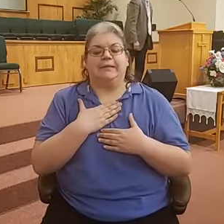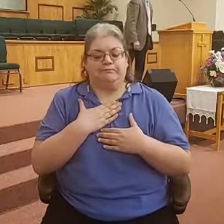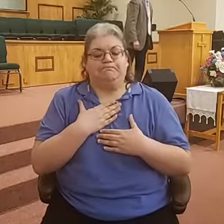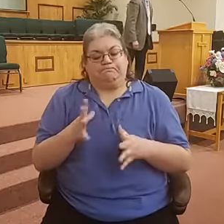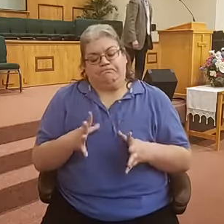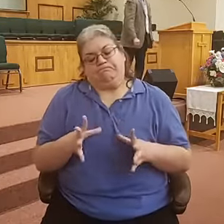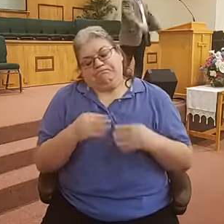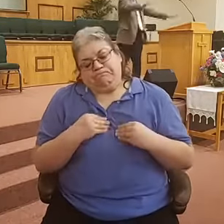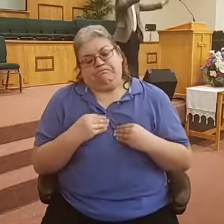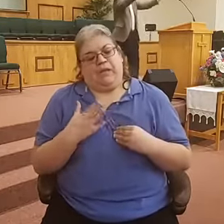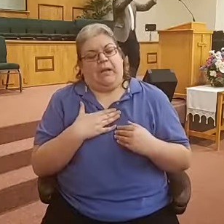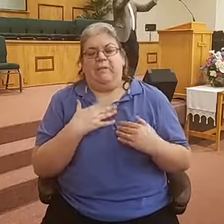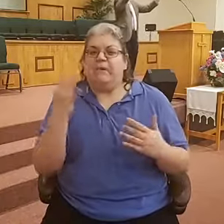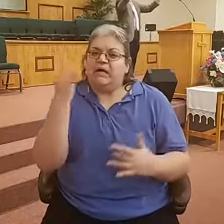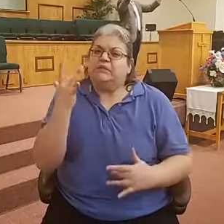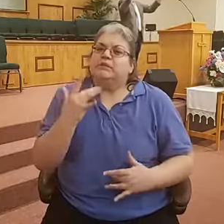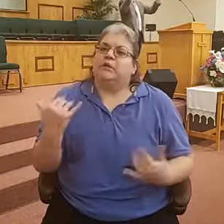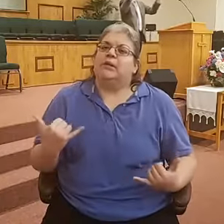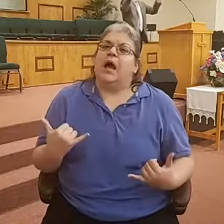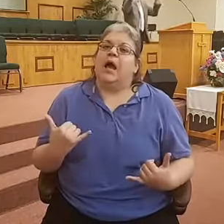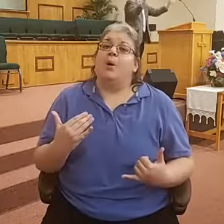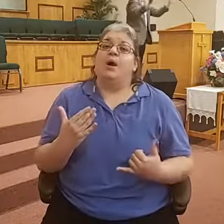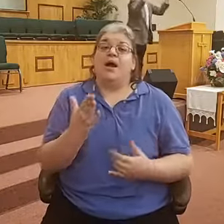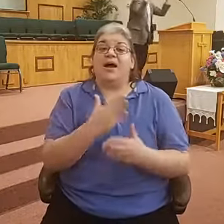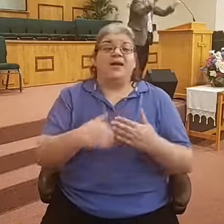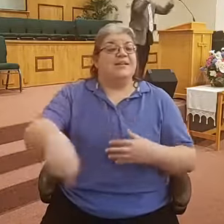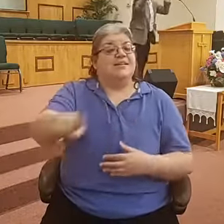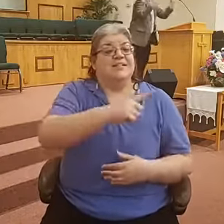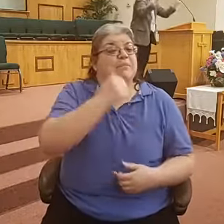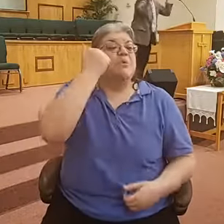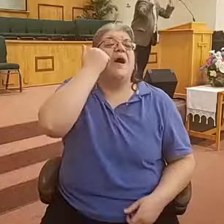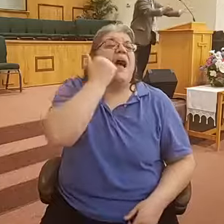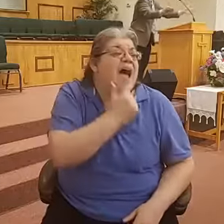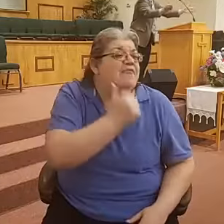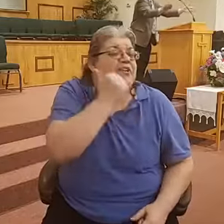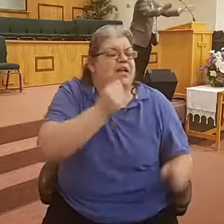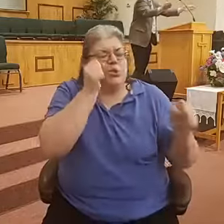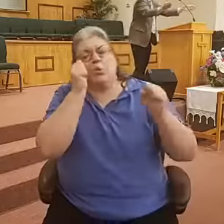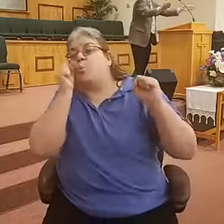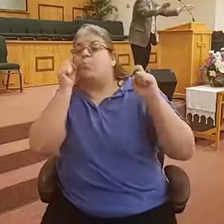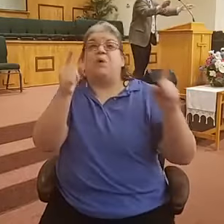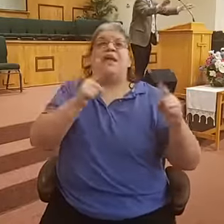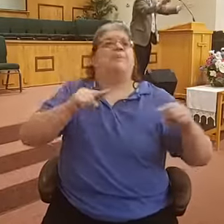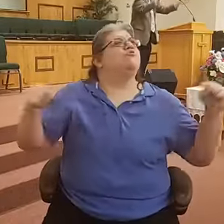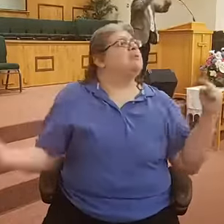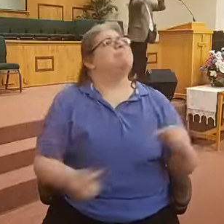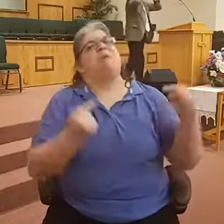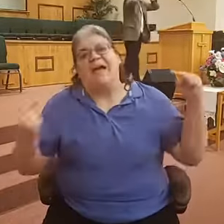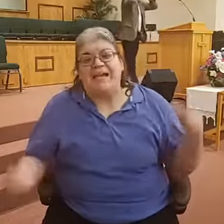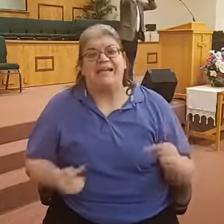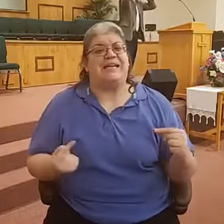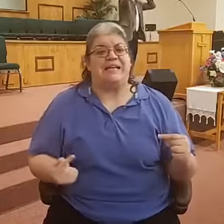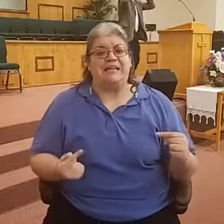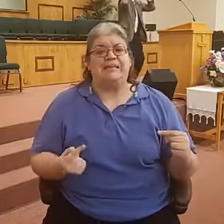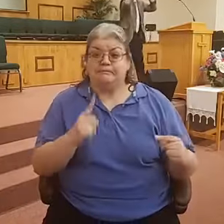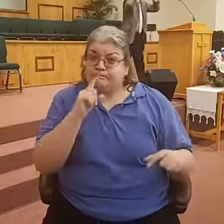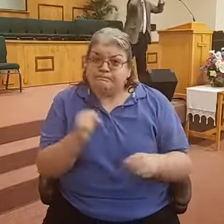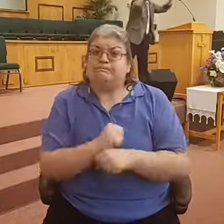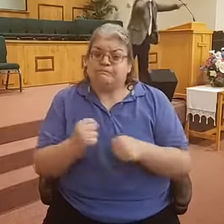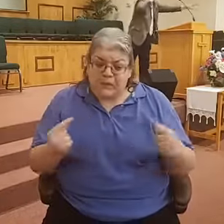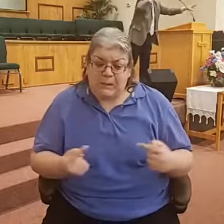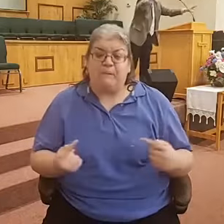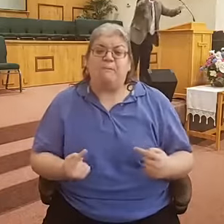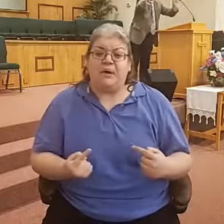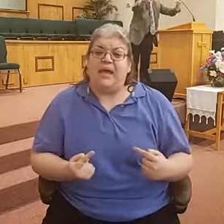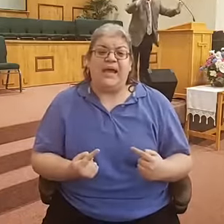now. And I know some of you out there wake up every day with physical pain. And every day you're looking for